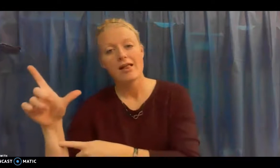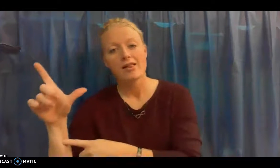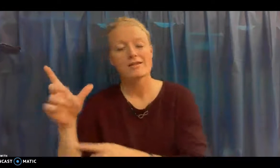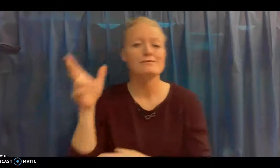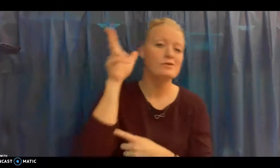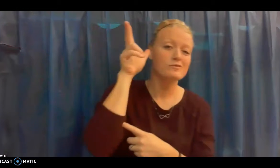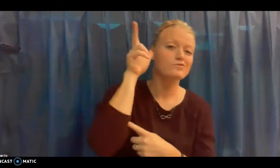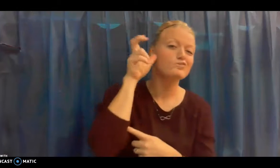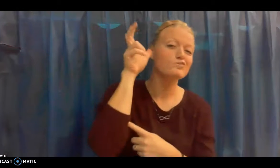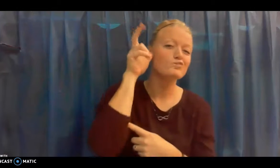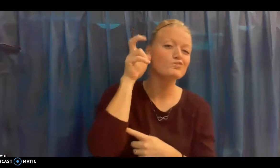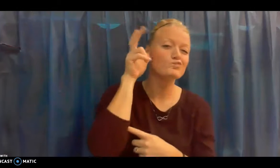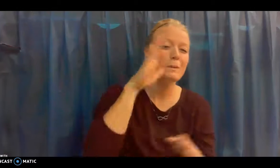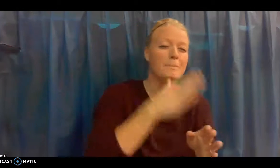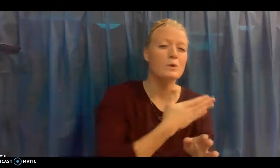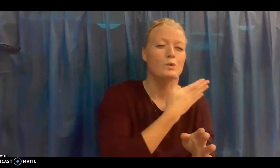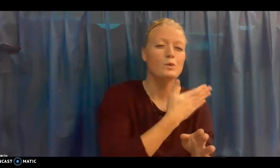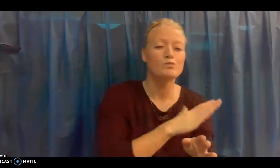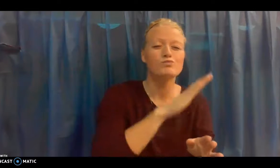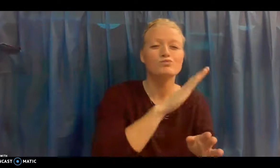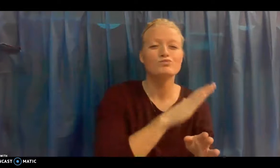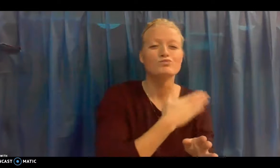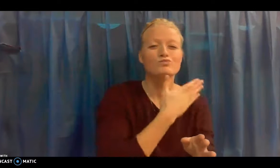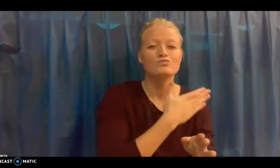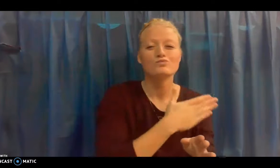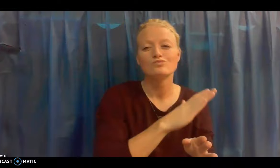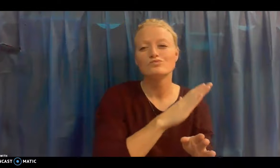L is for listen to music.